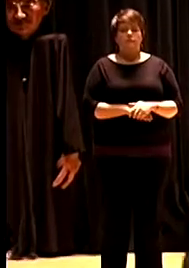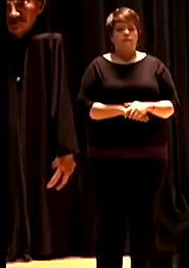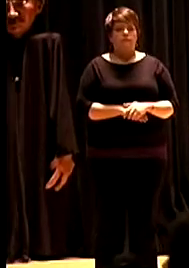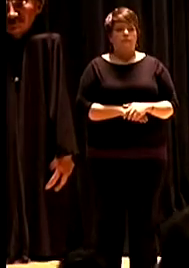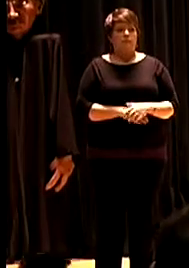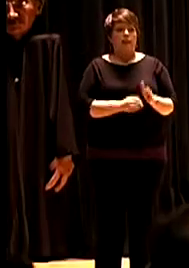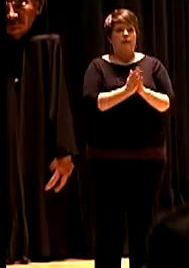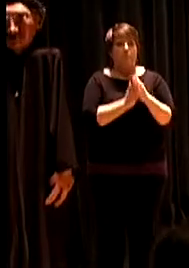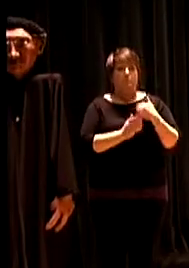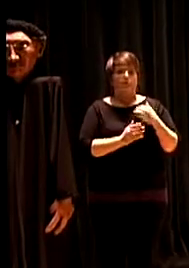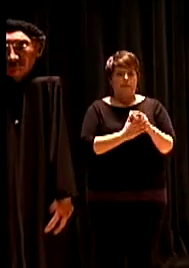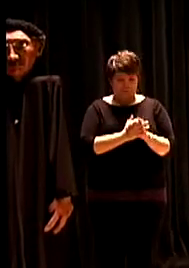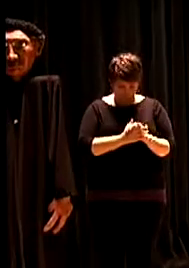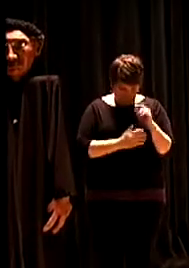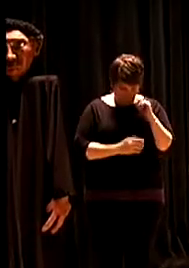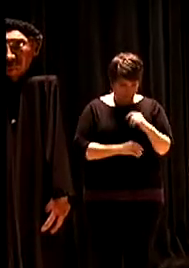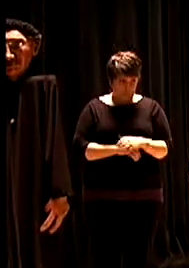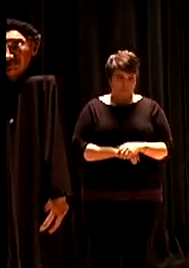Ask that you bow your heads.